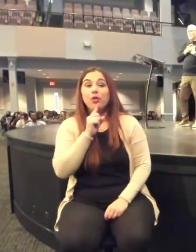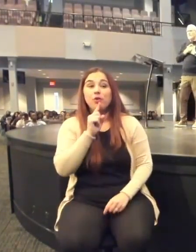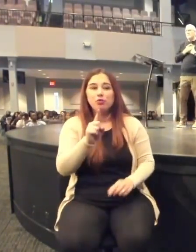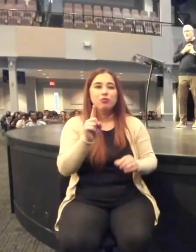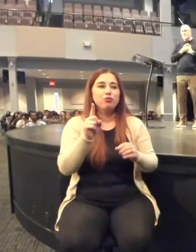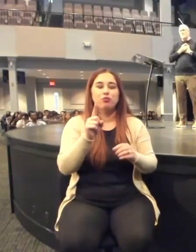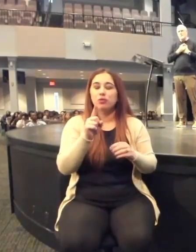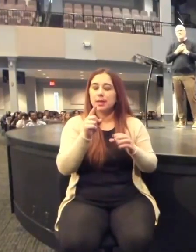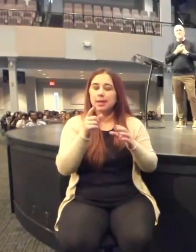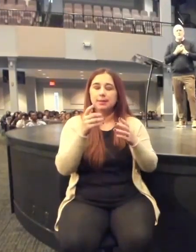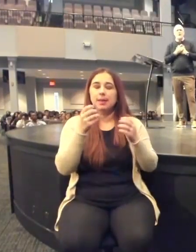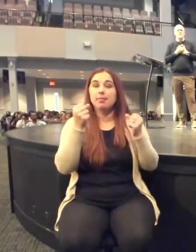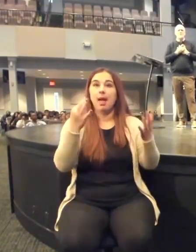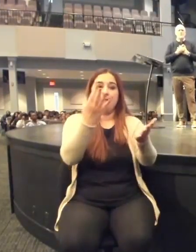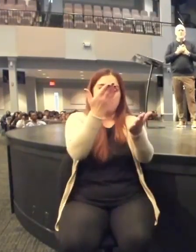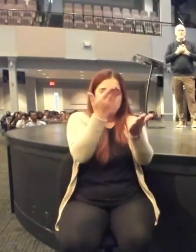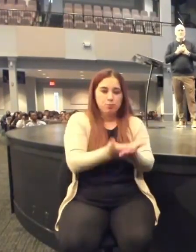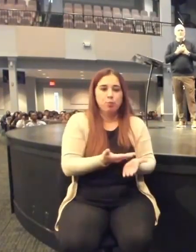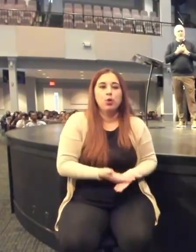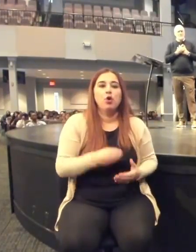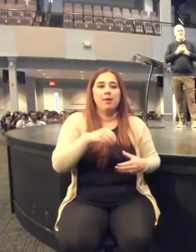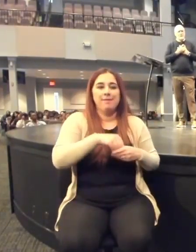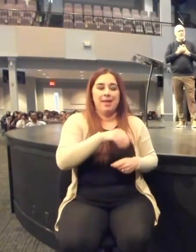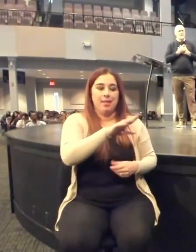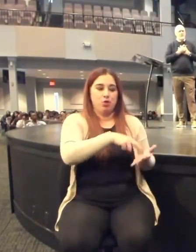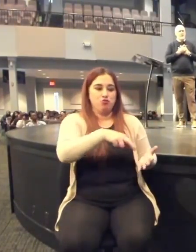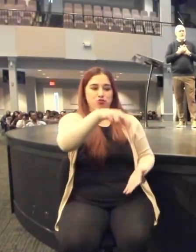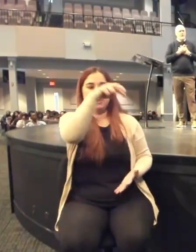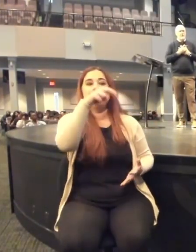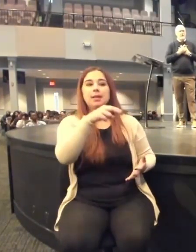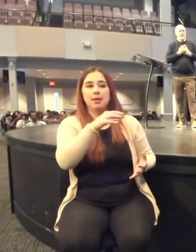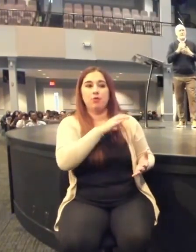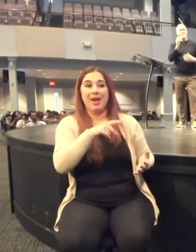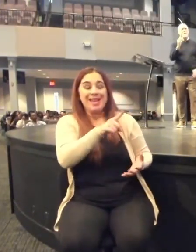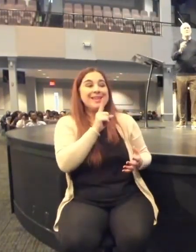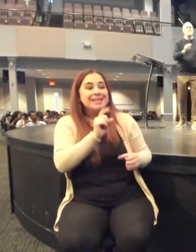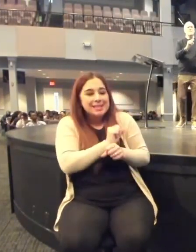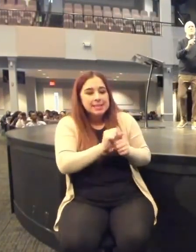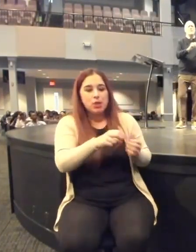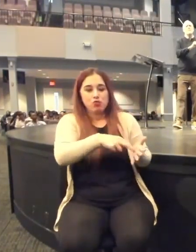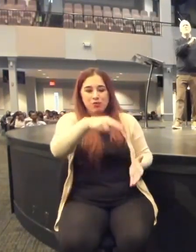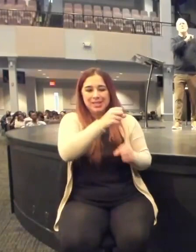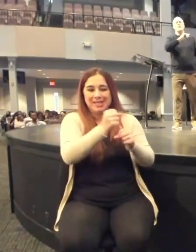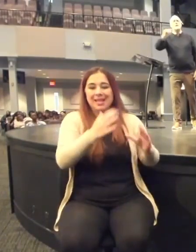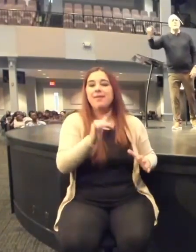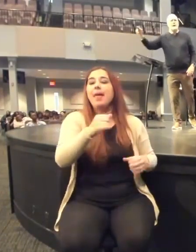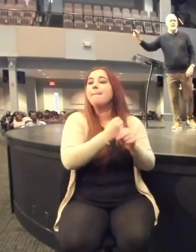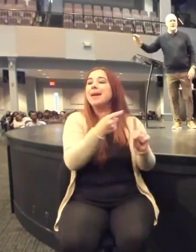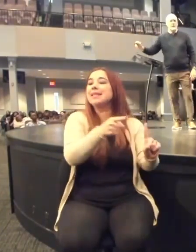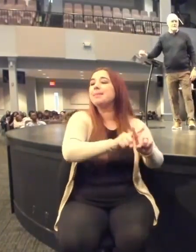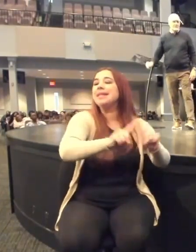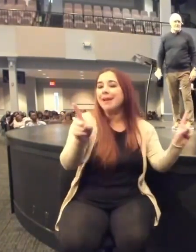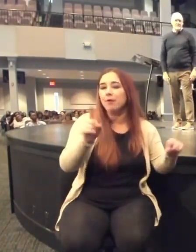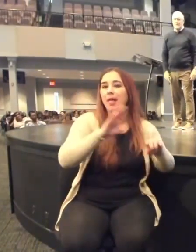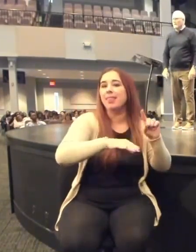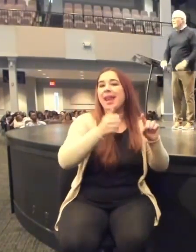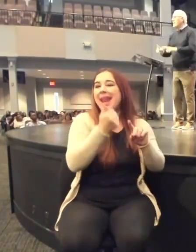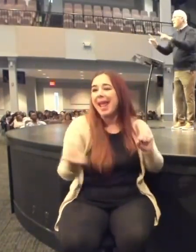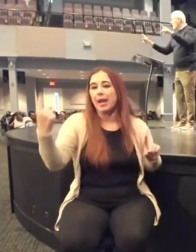proof of the resurrection of Jesus Christ. He is the living Savior. And that makes him different from anybody